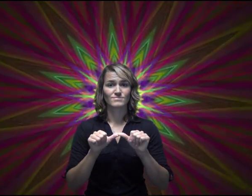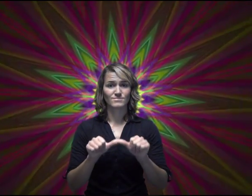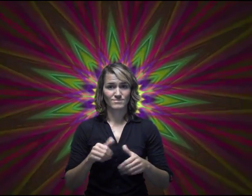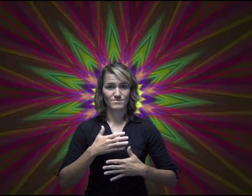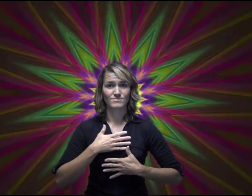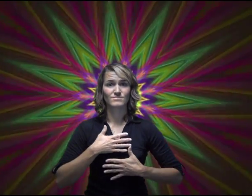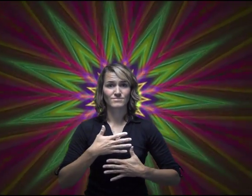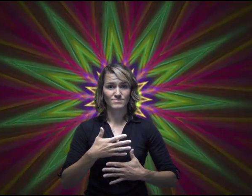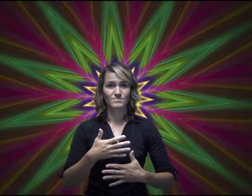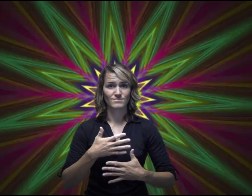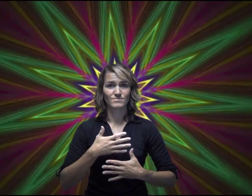Continue breathing.